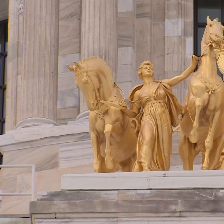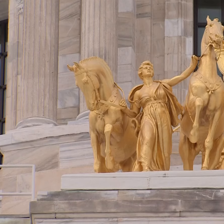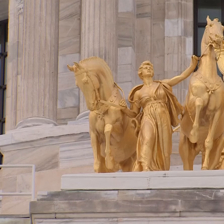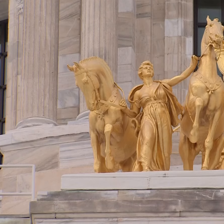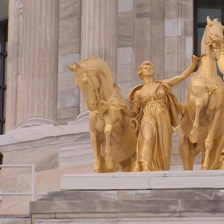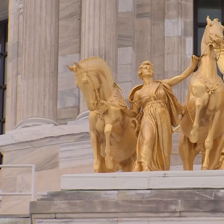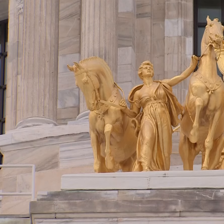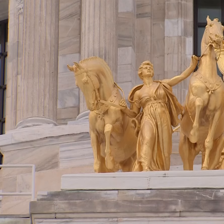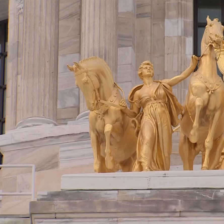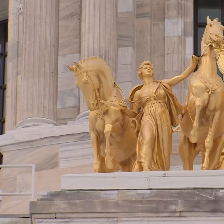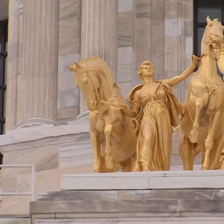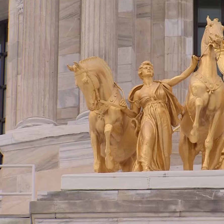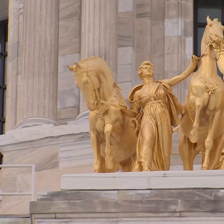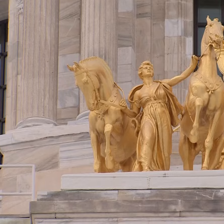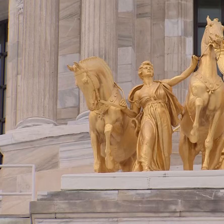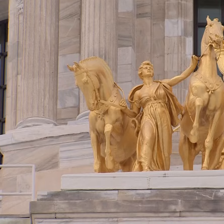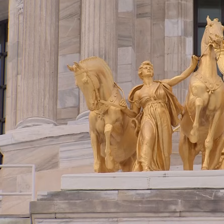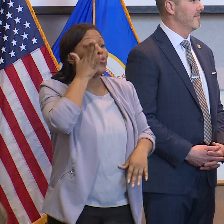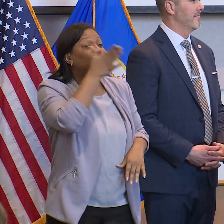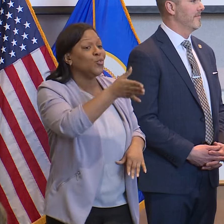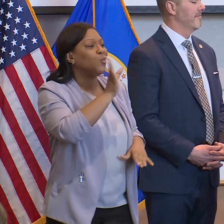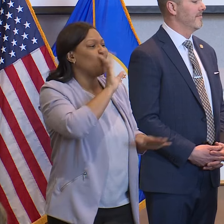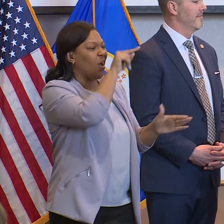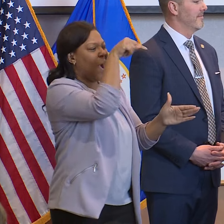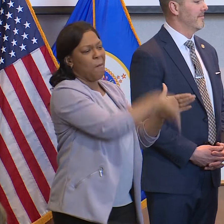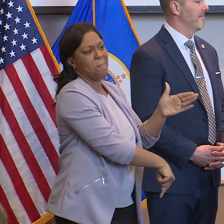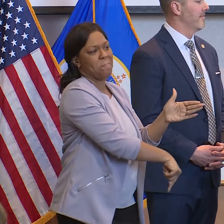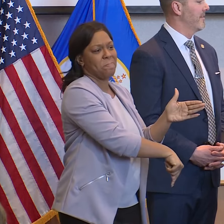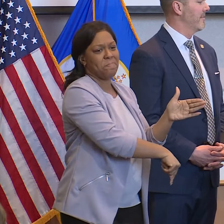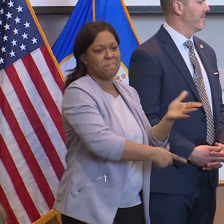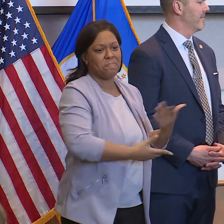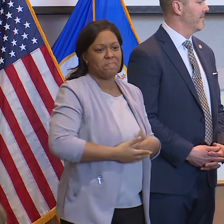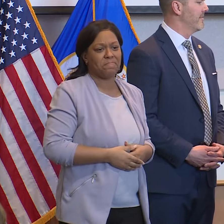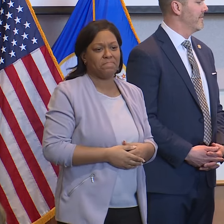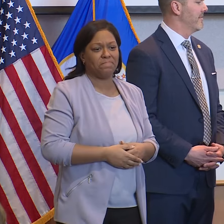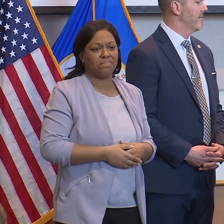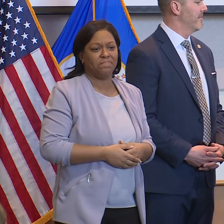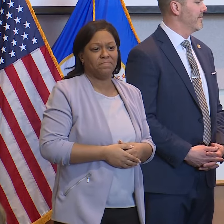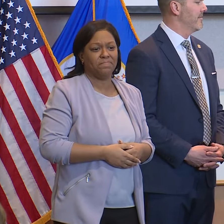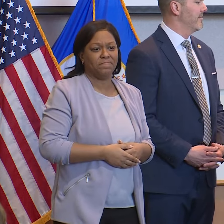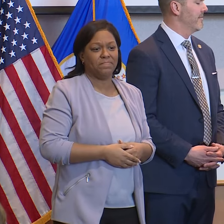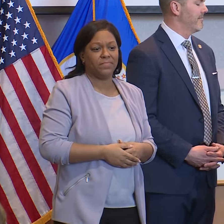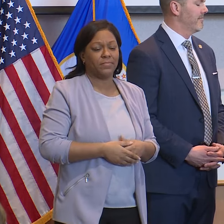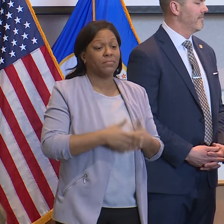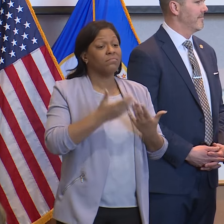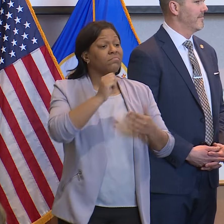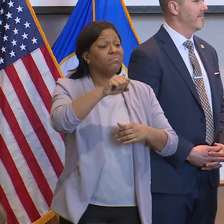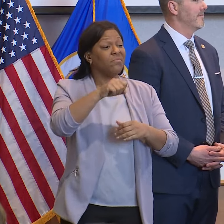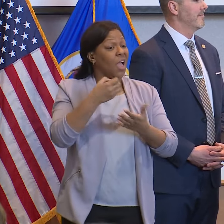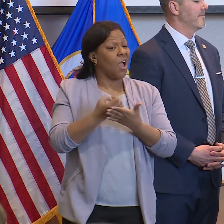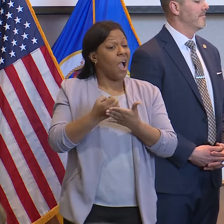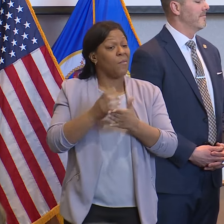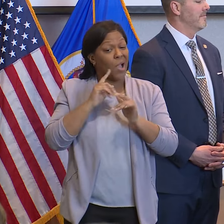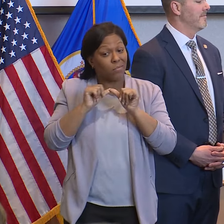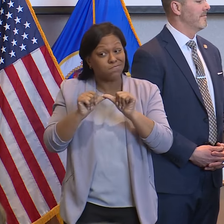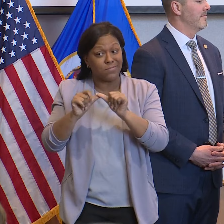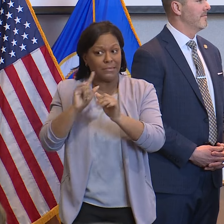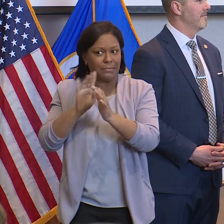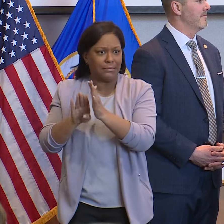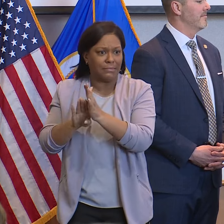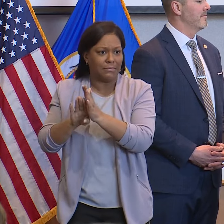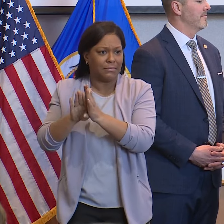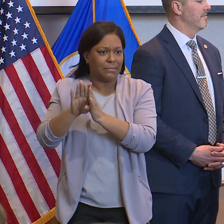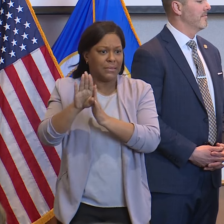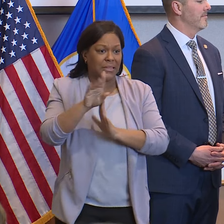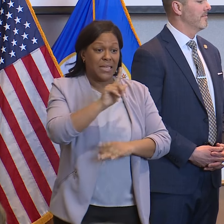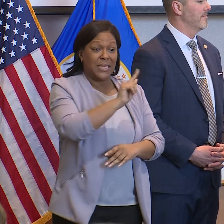a looming deficit, with Democrats to blame. Despite a continually growing economy, there still isn't enough tax revenue to meet